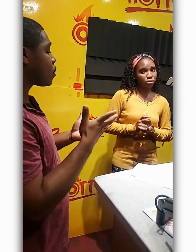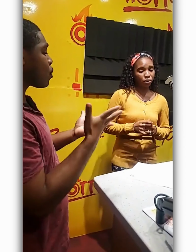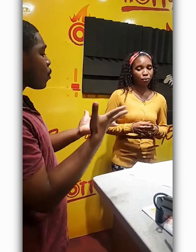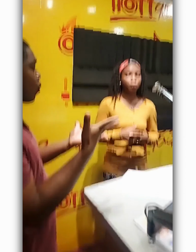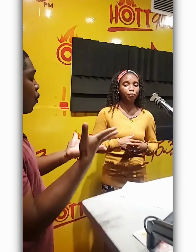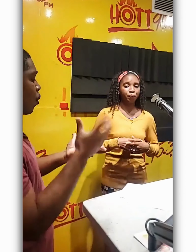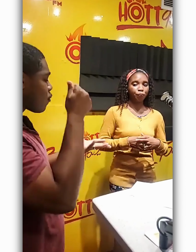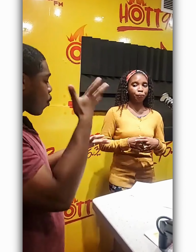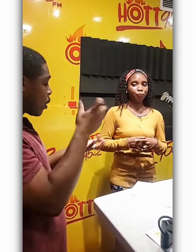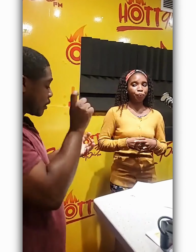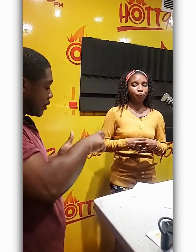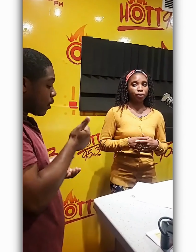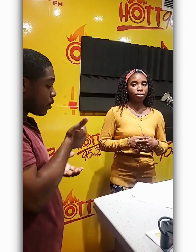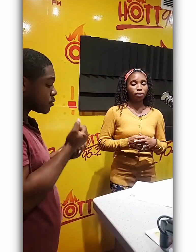Also,